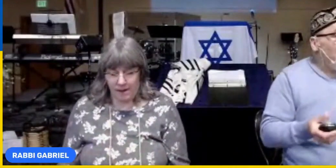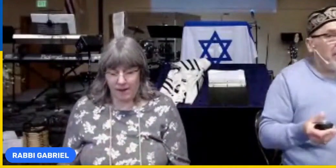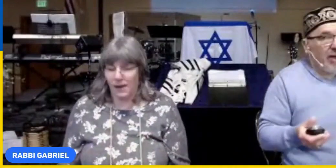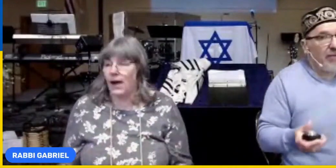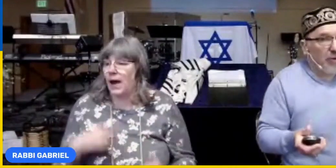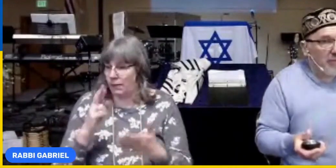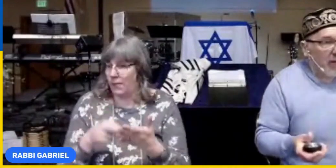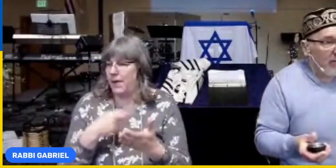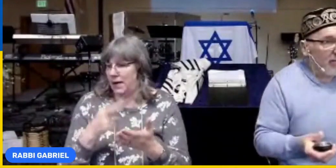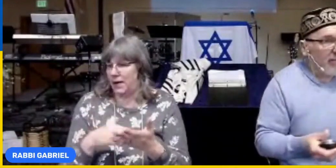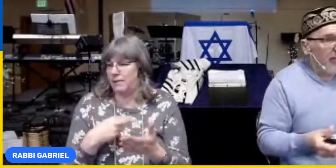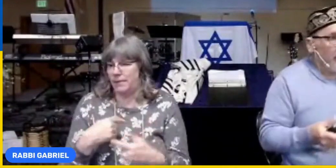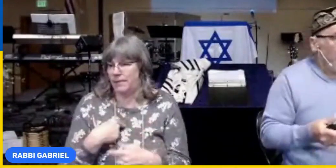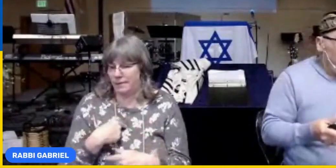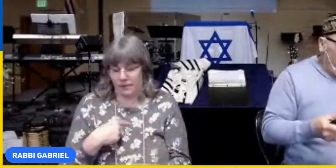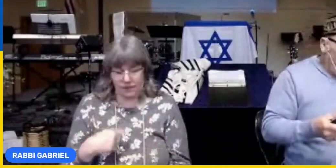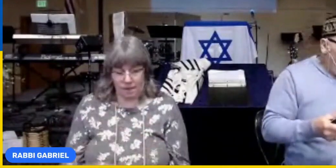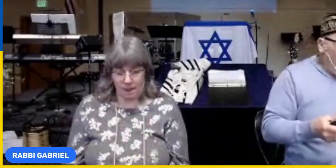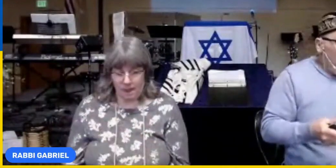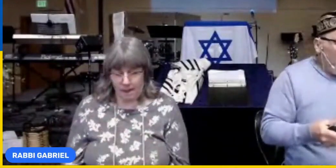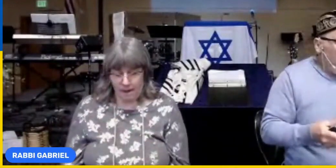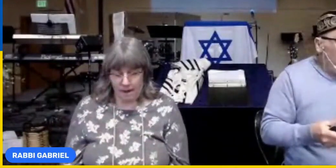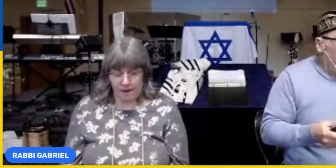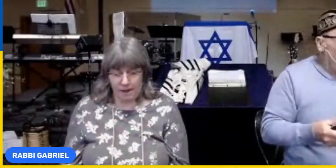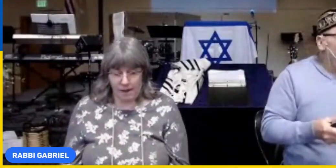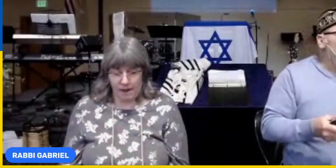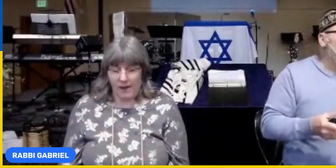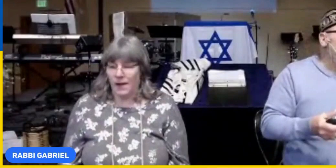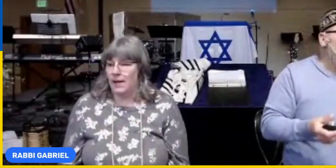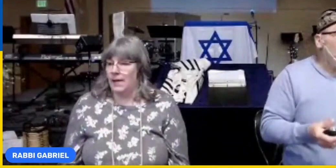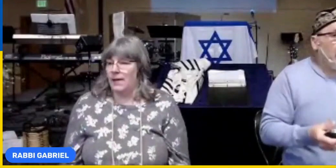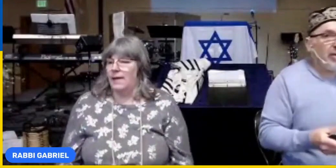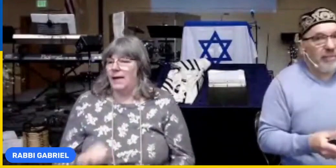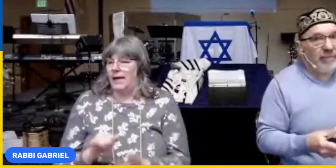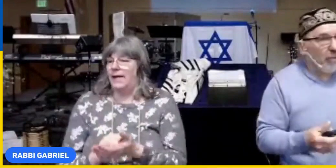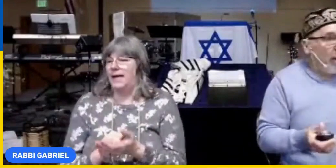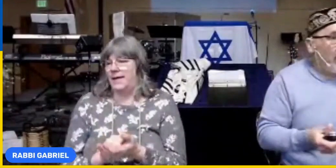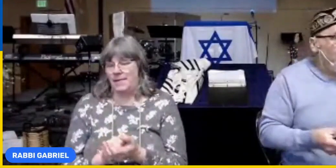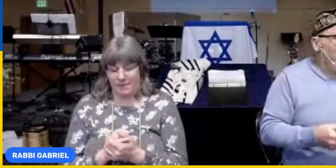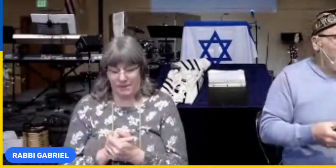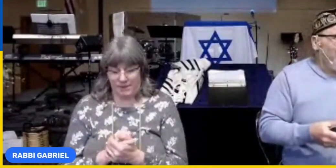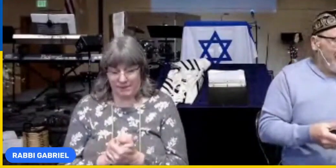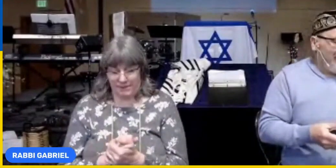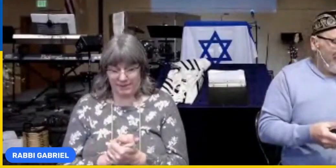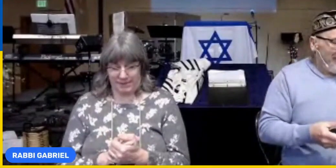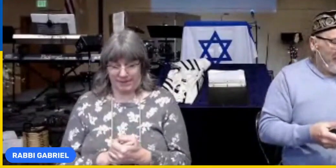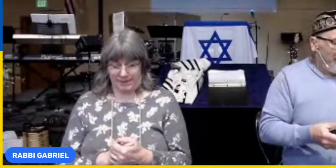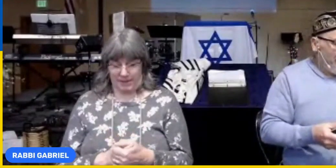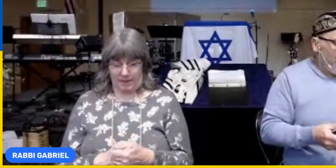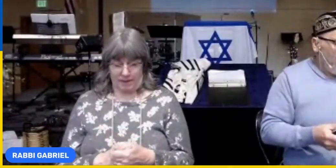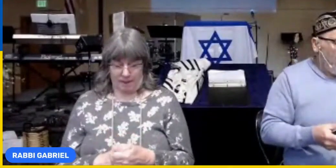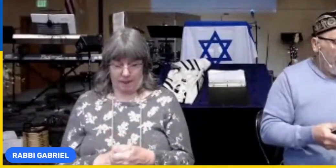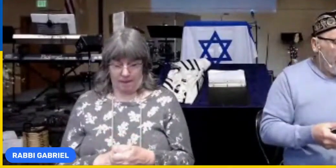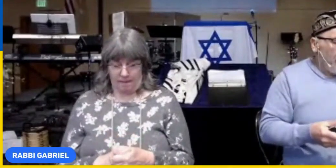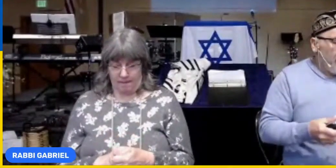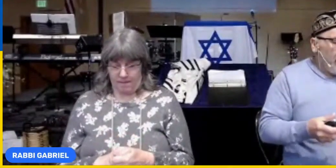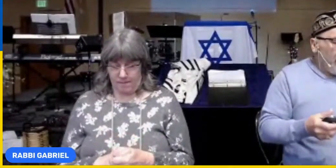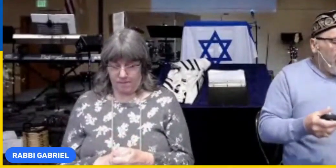He's repeating himself to himself. That's the privilege of teachers and mothers.